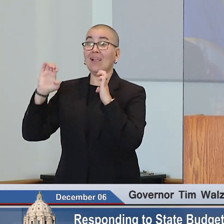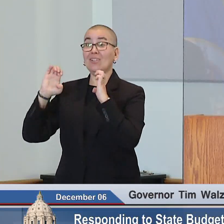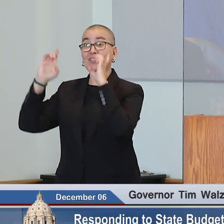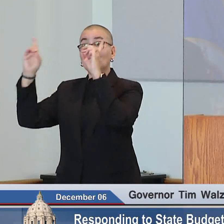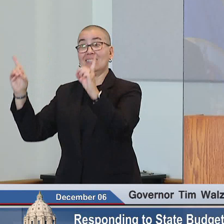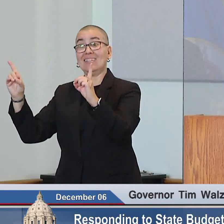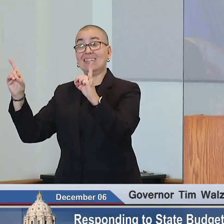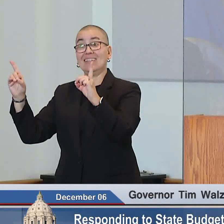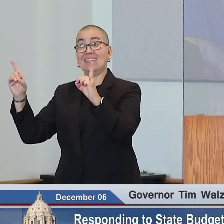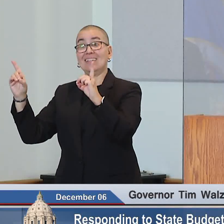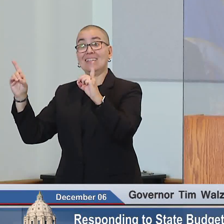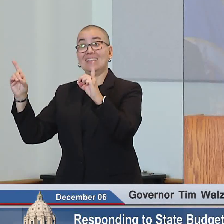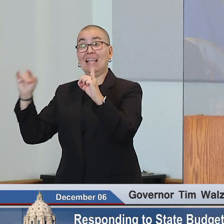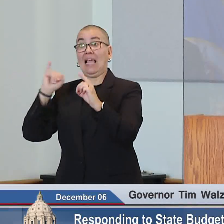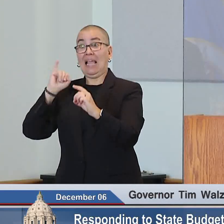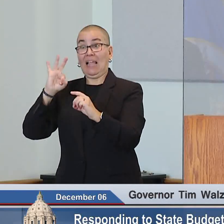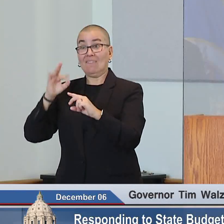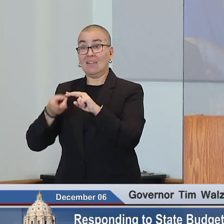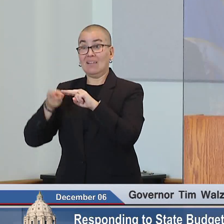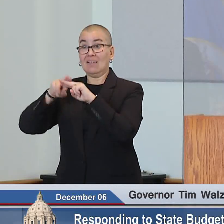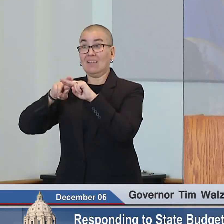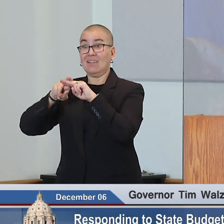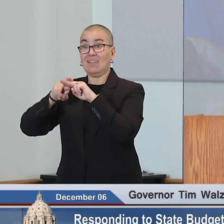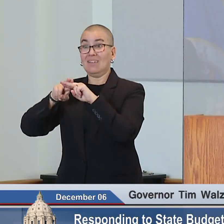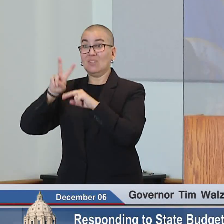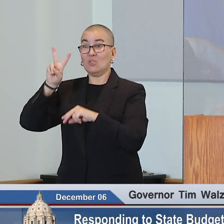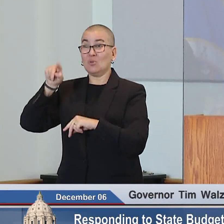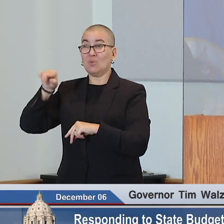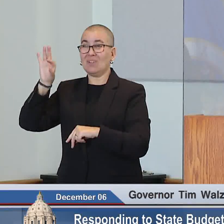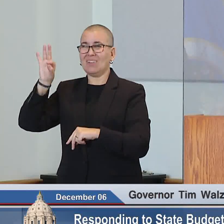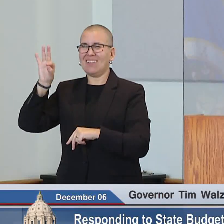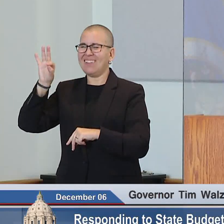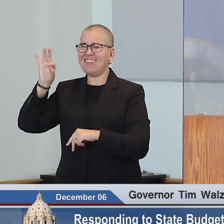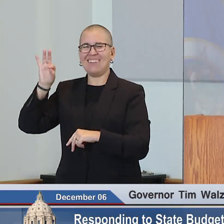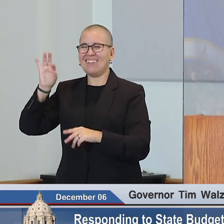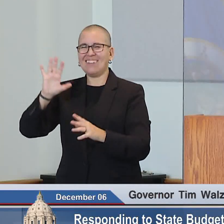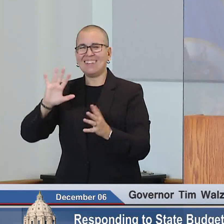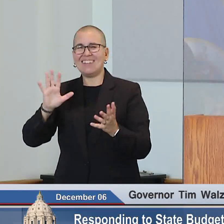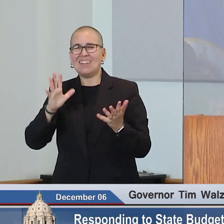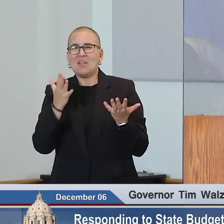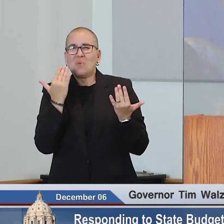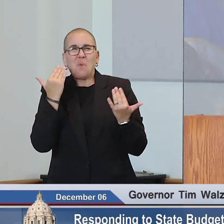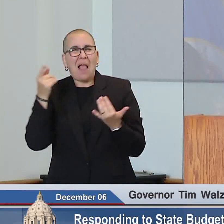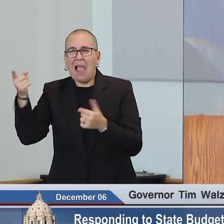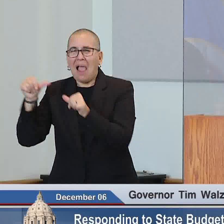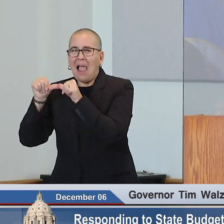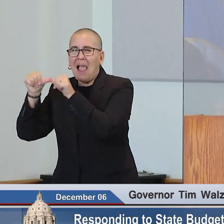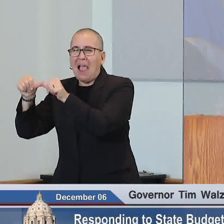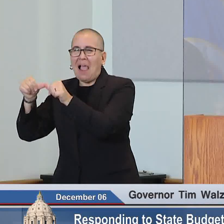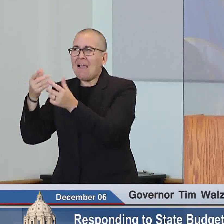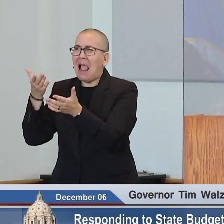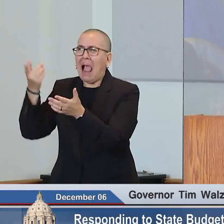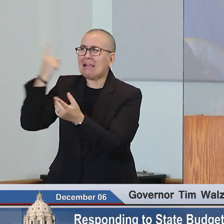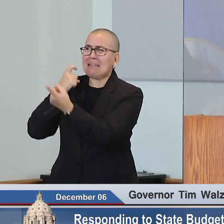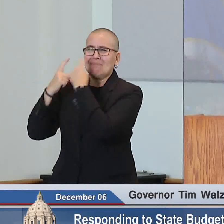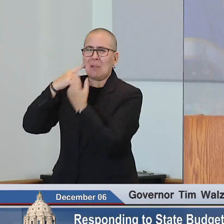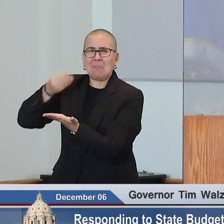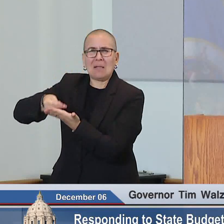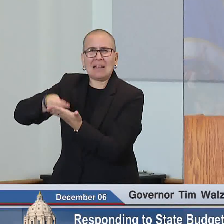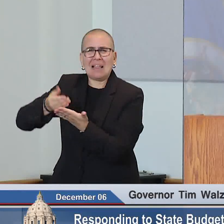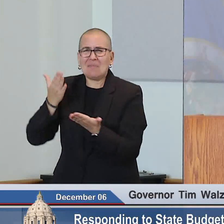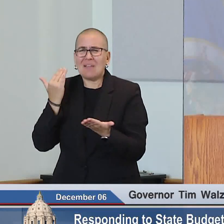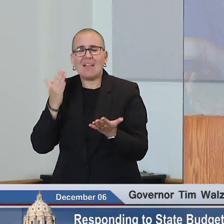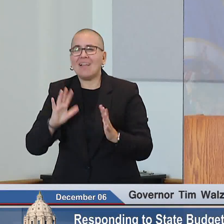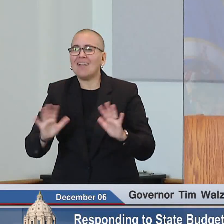percent, there wasn't seeing an increase. And the public is going, why do they keep asking for money? So I think we're taking very seriously in the